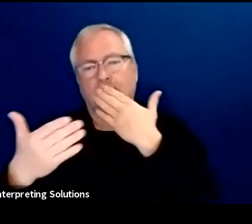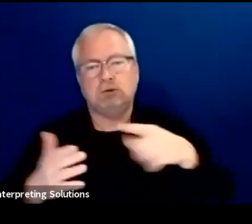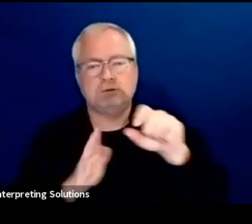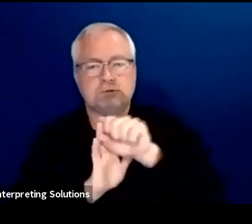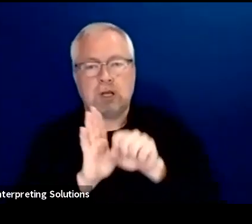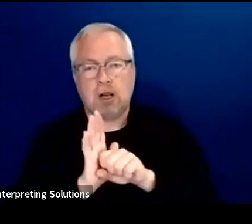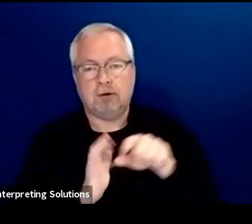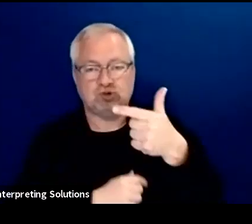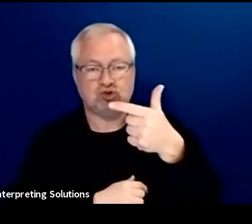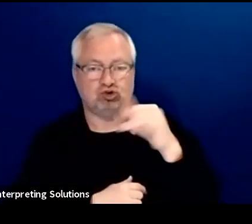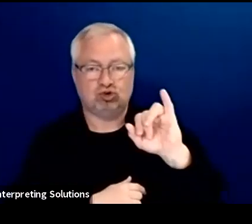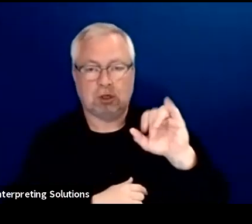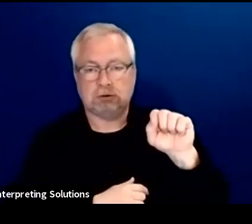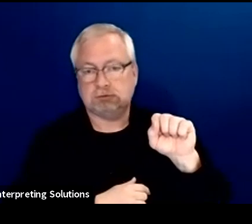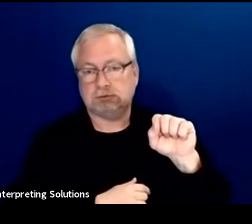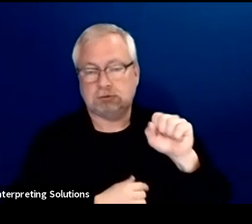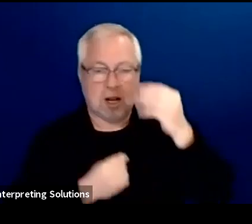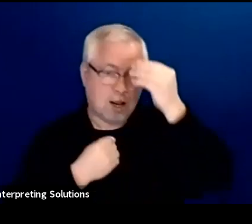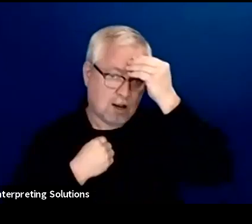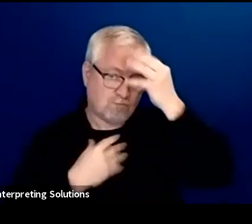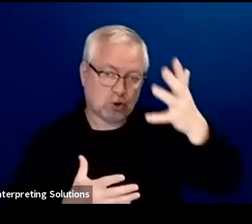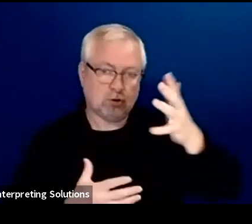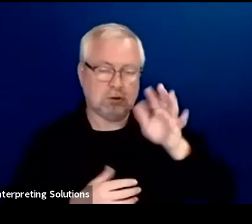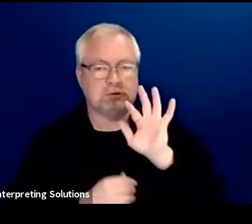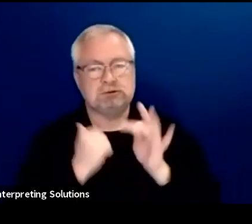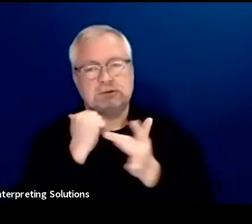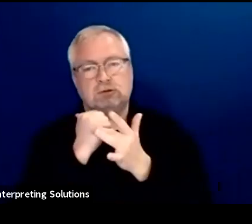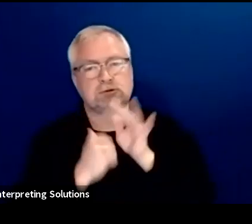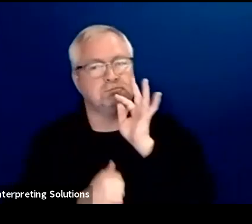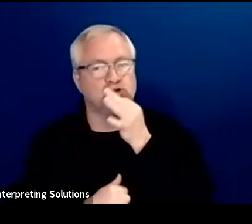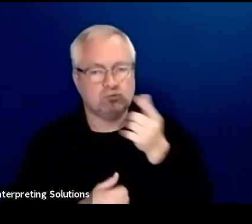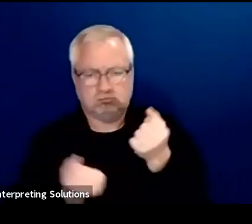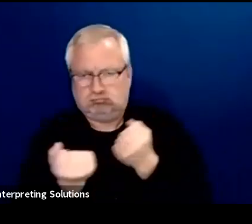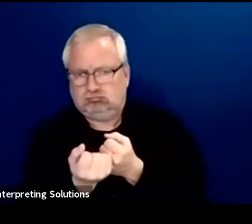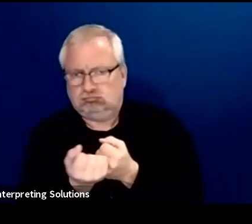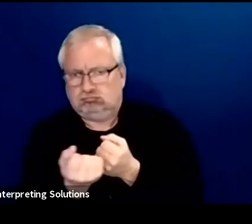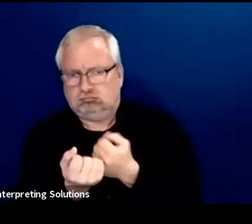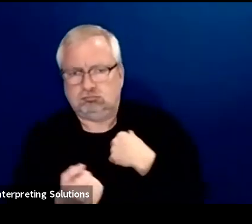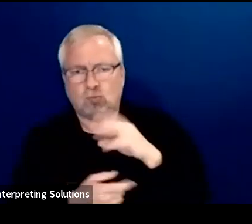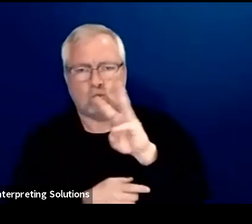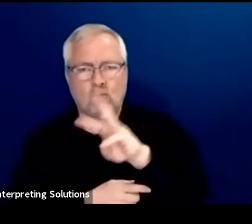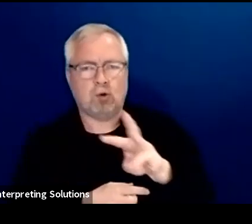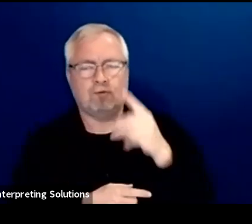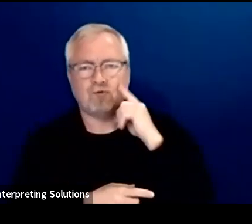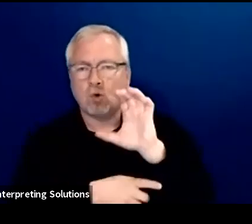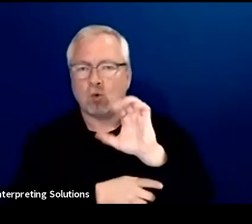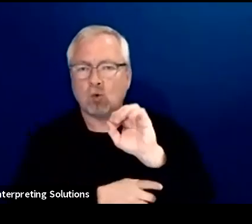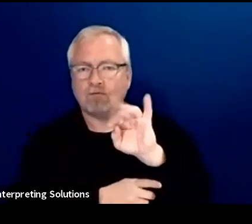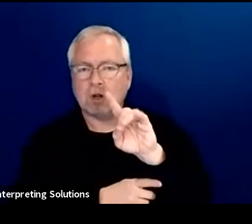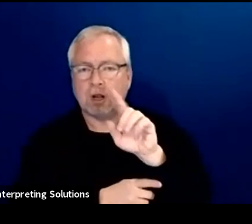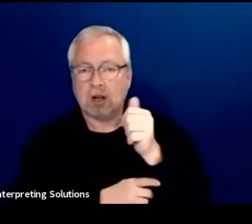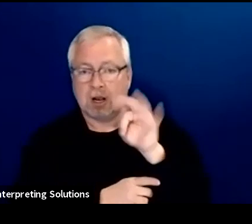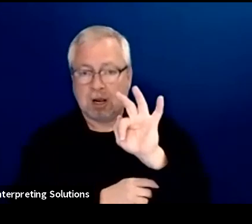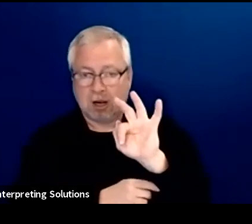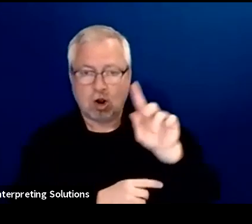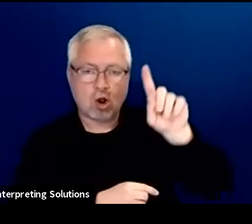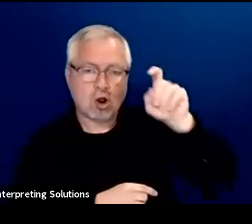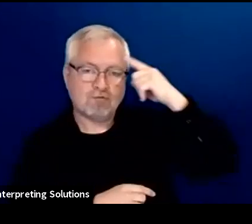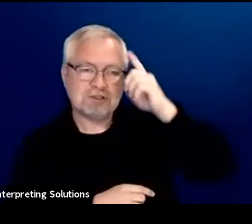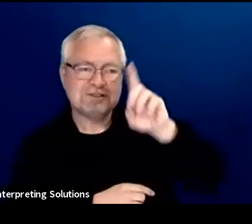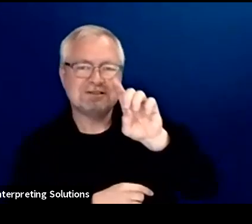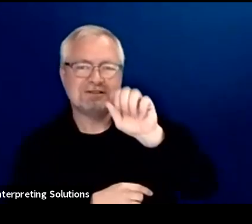technology experts for helping support the public website for COVID-19 the governor rolled out last week. They can do techie things